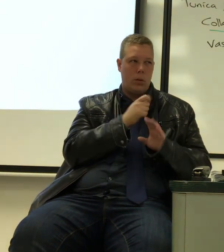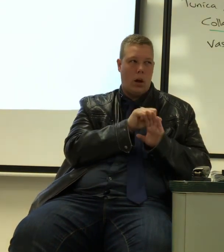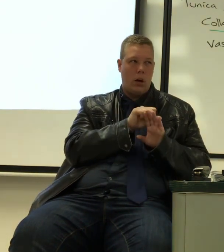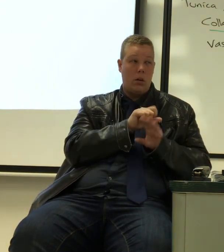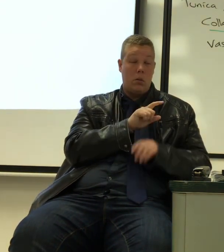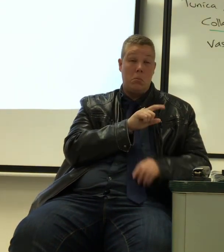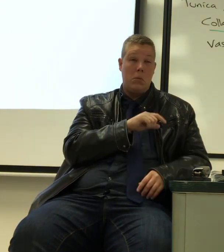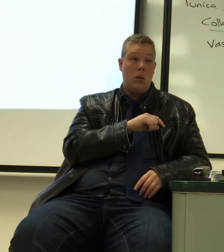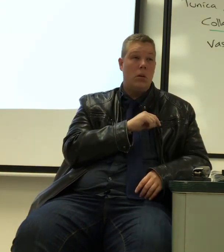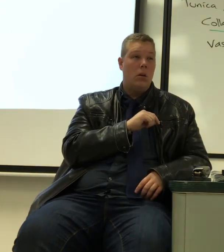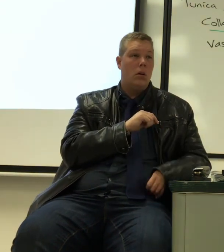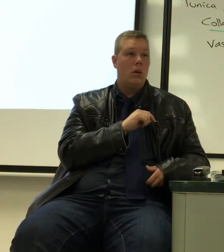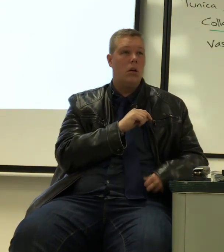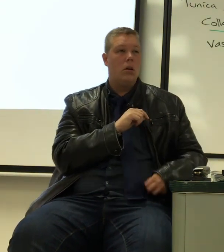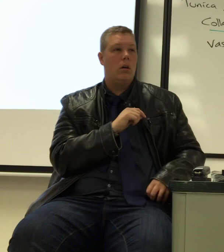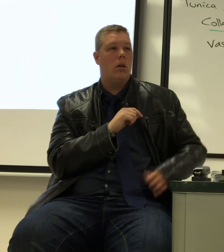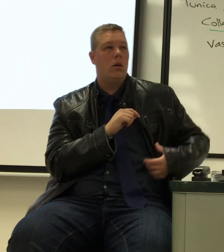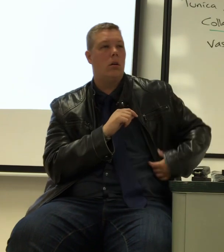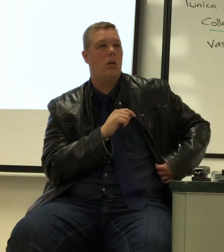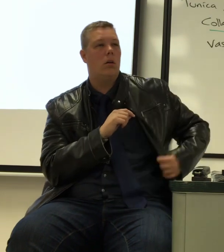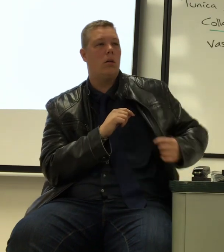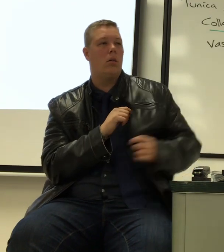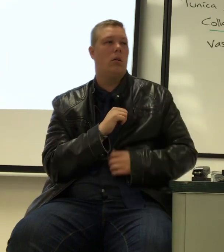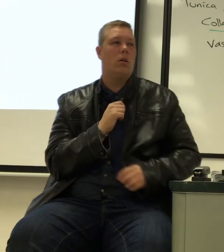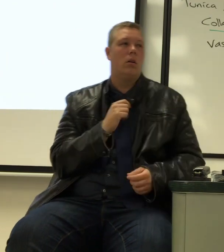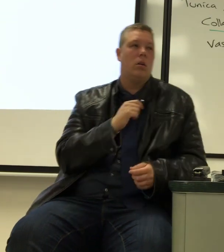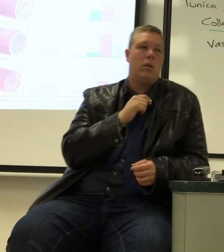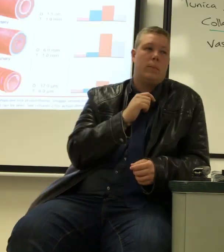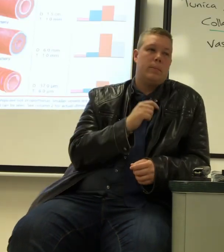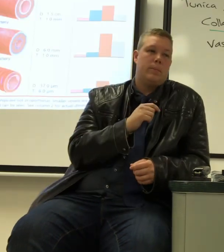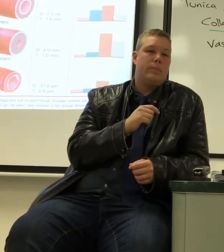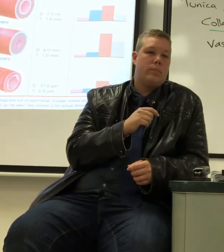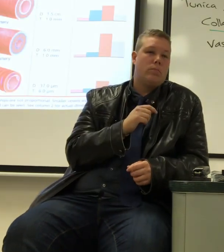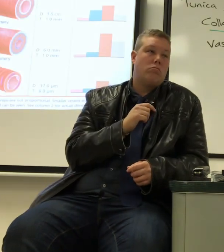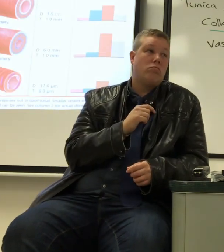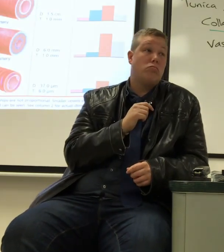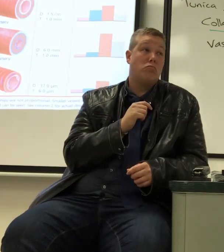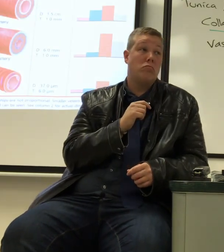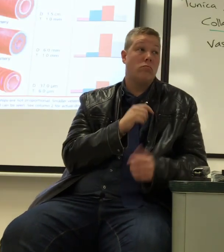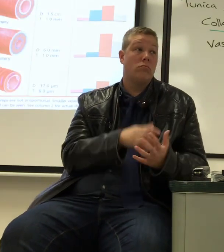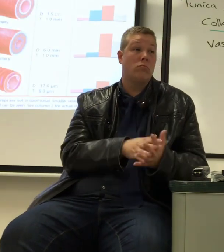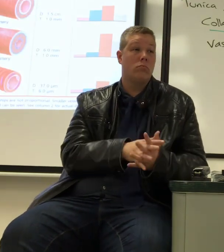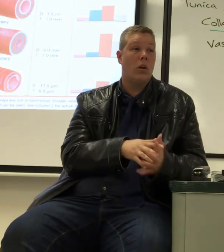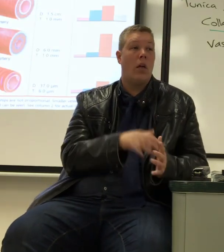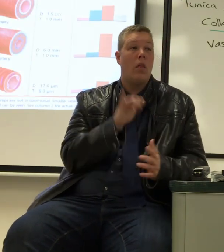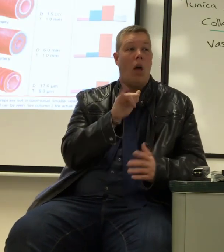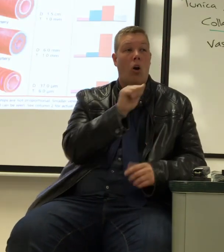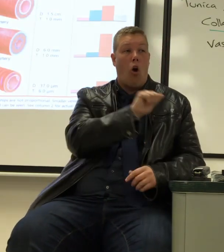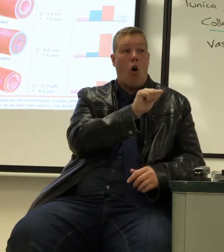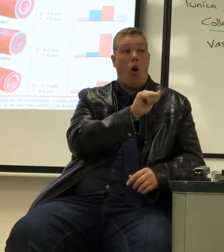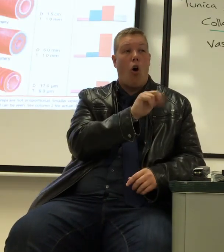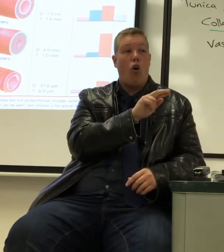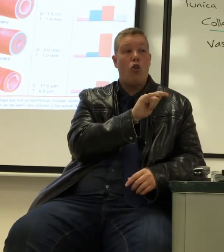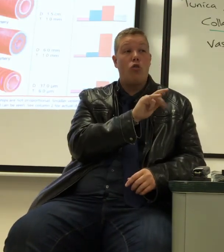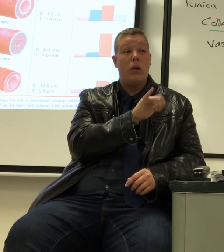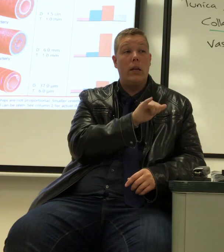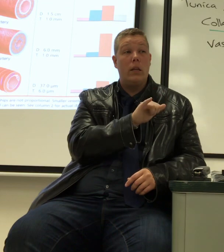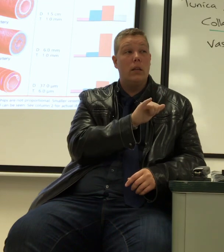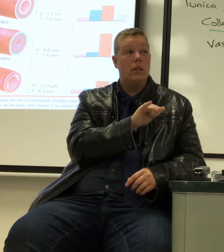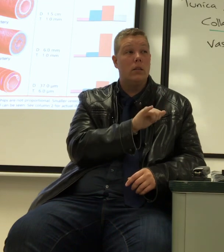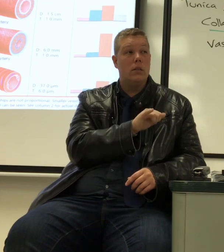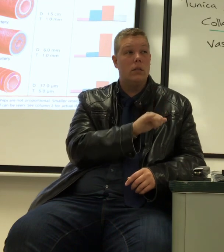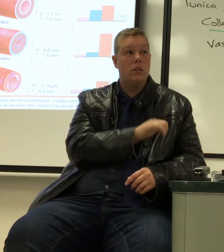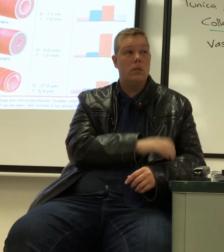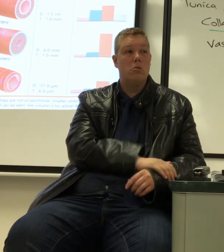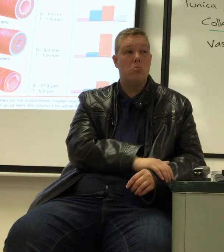right, the arteries, I want to start by showing you this graphic that shows the relative makeup